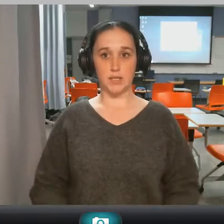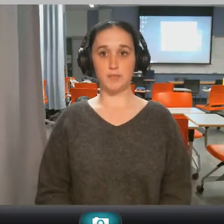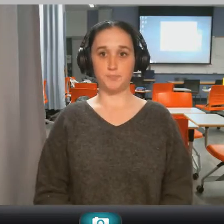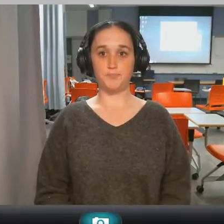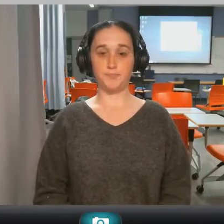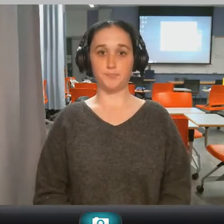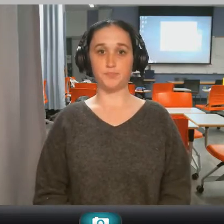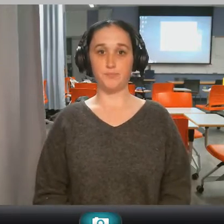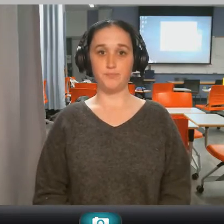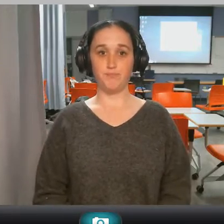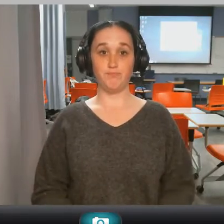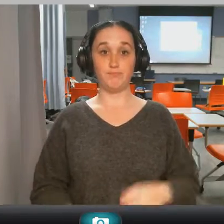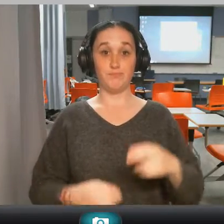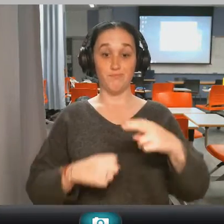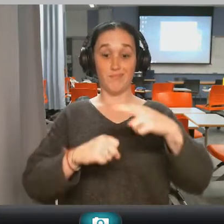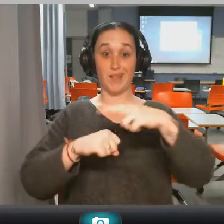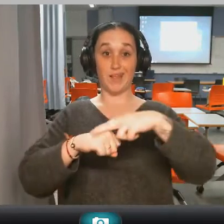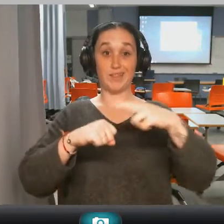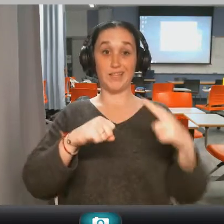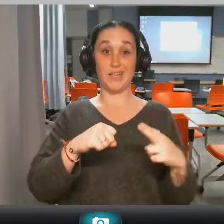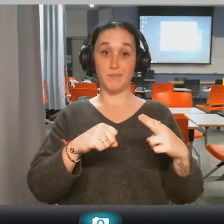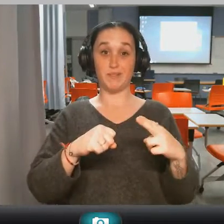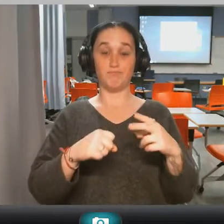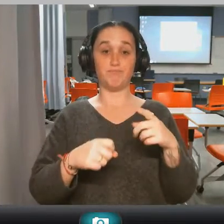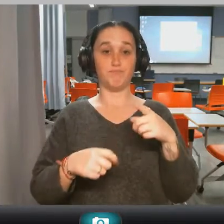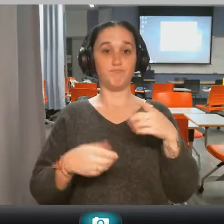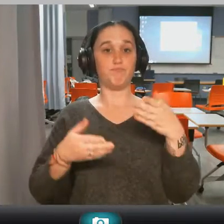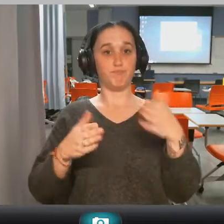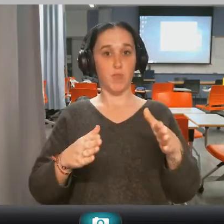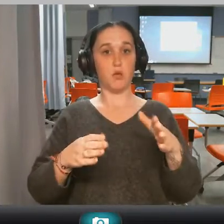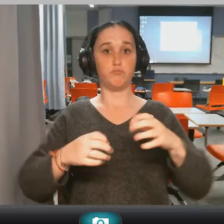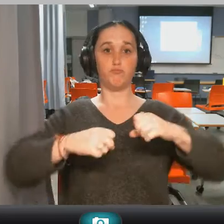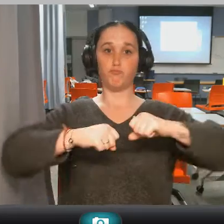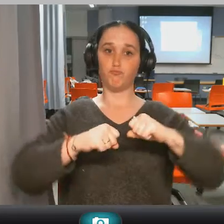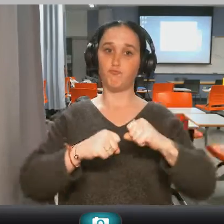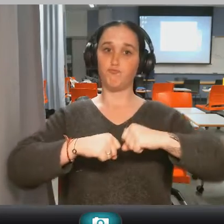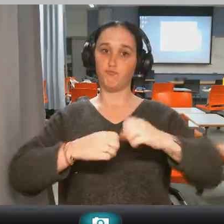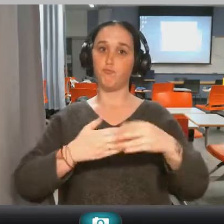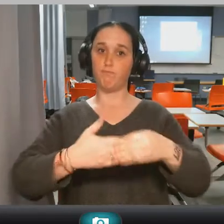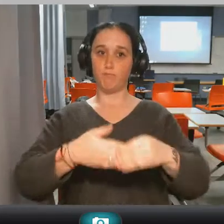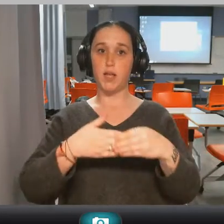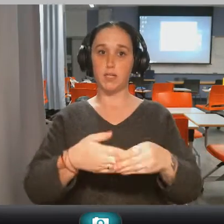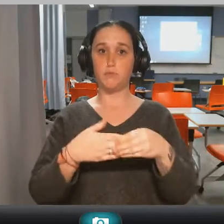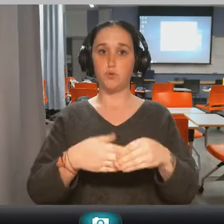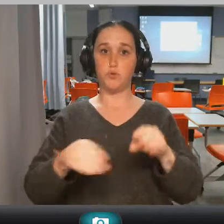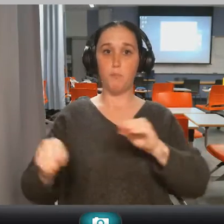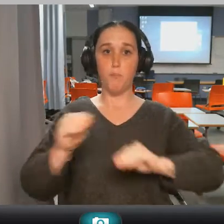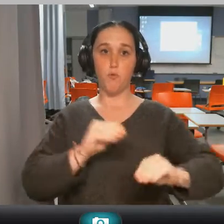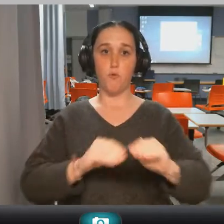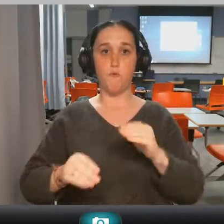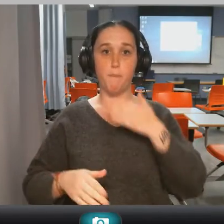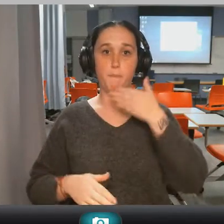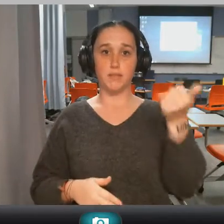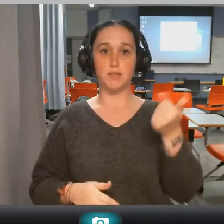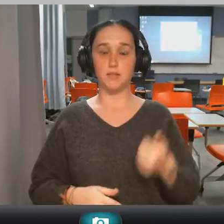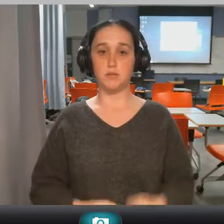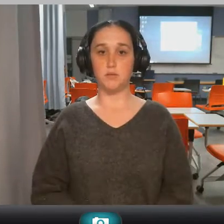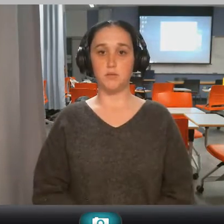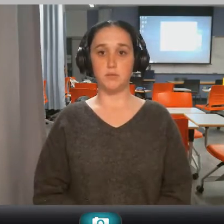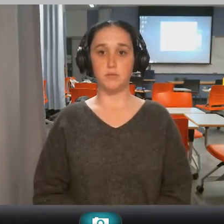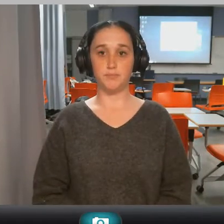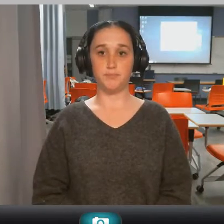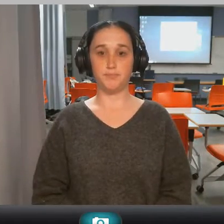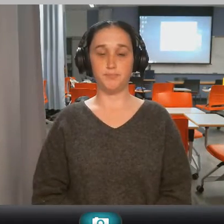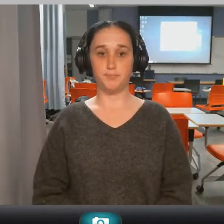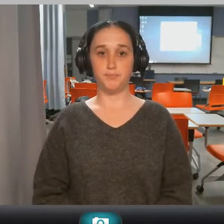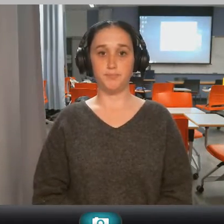gives flexibility to the arm, allowing the two bones to move together. And